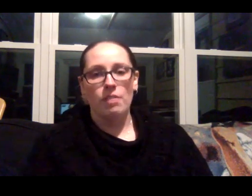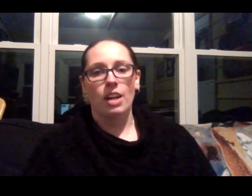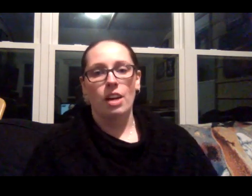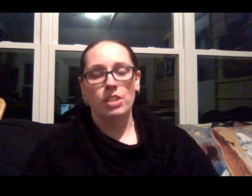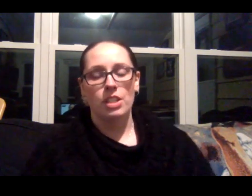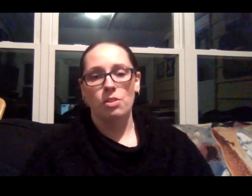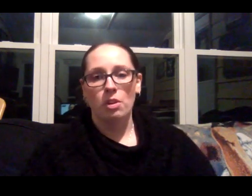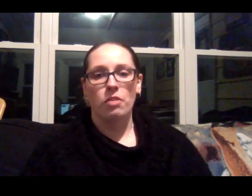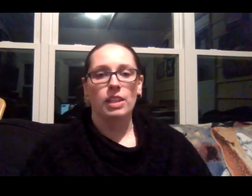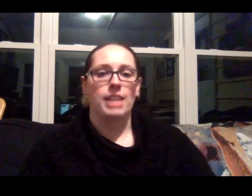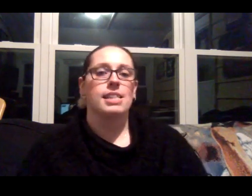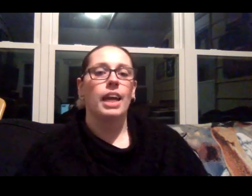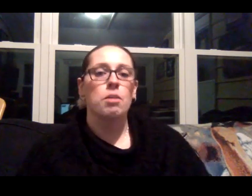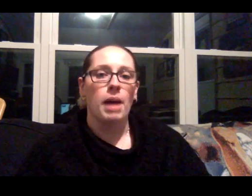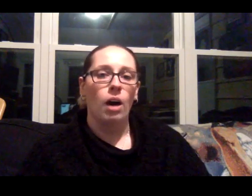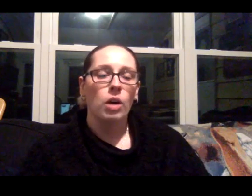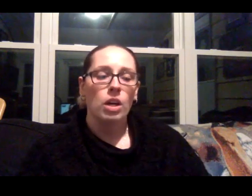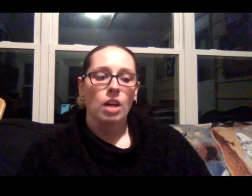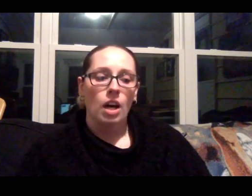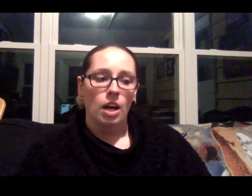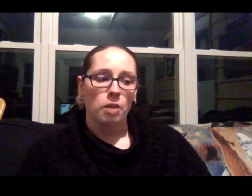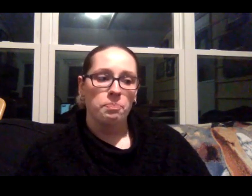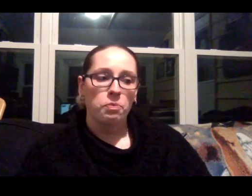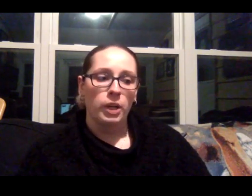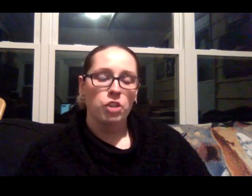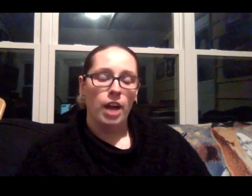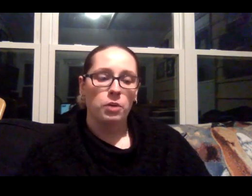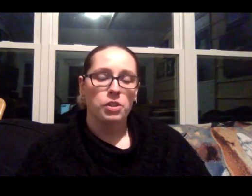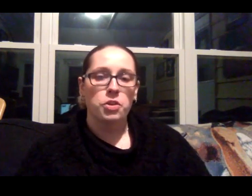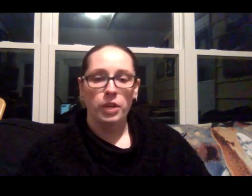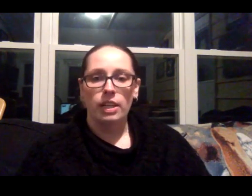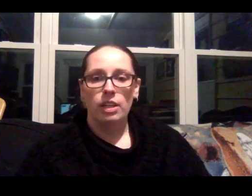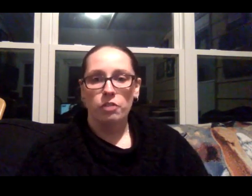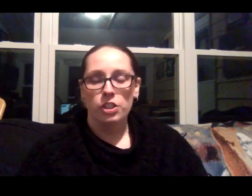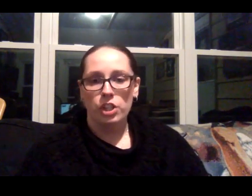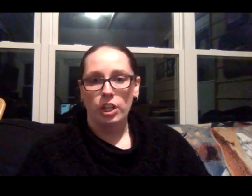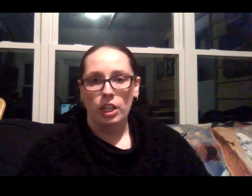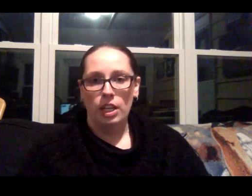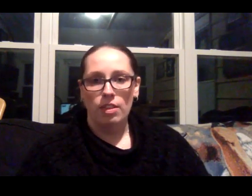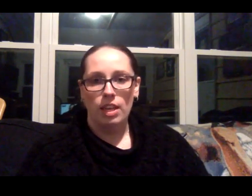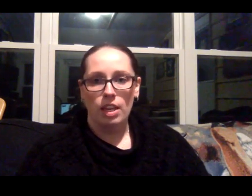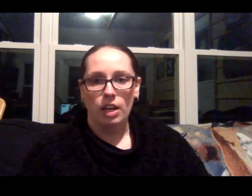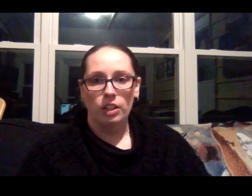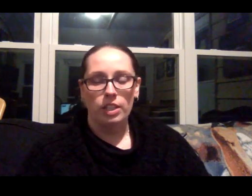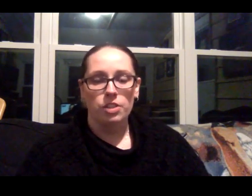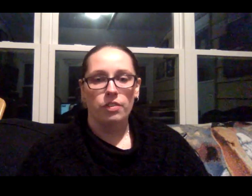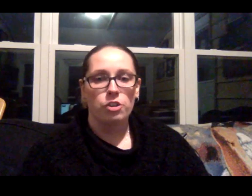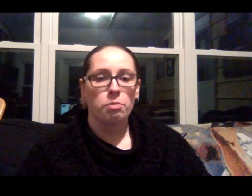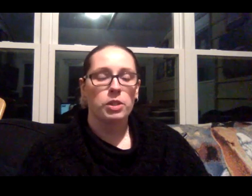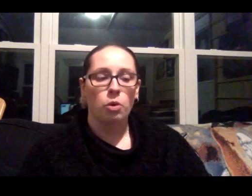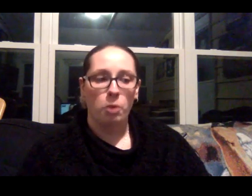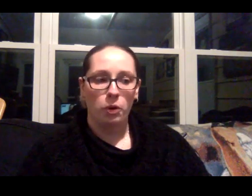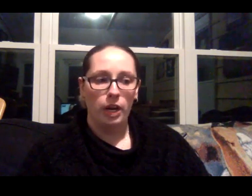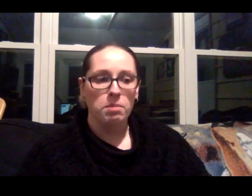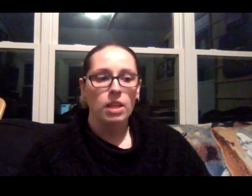was just having the conversation with a friend last night about when Jack was three and he first started in the early intervention